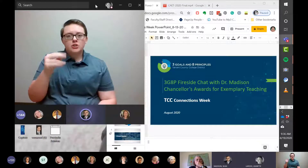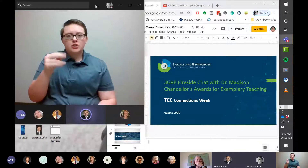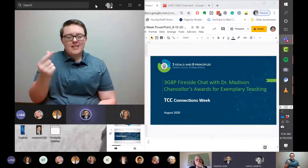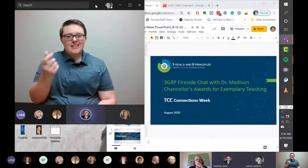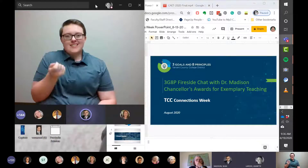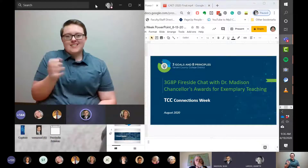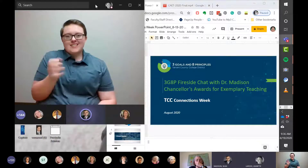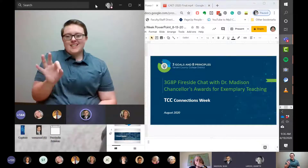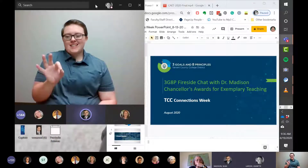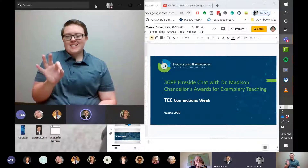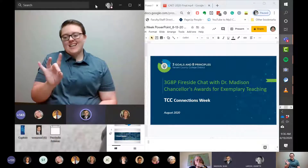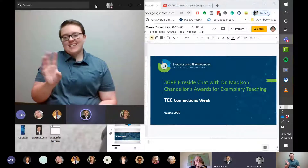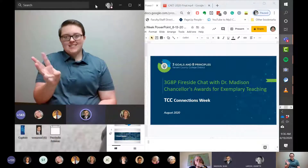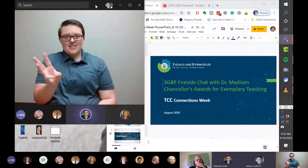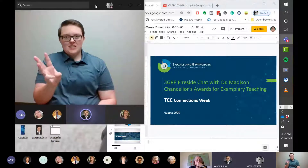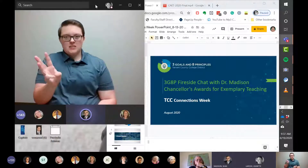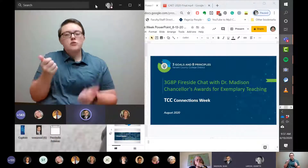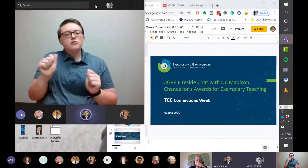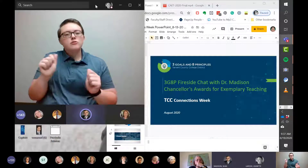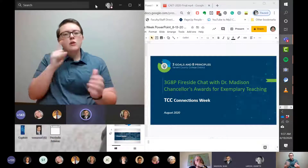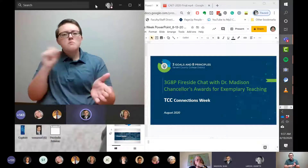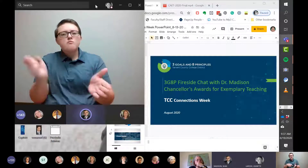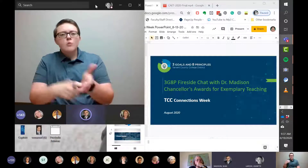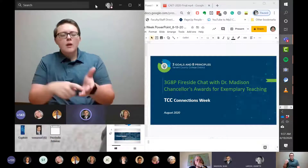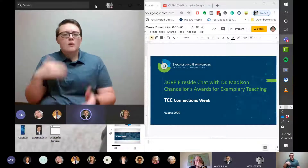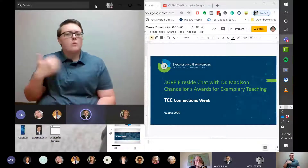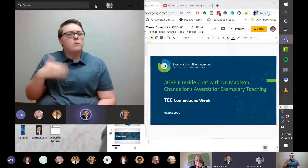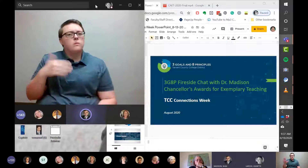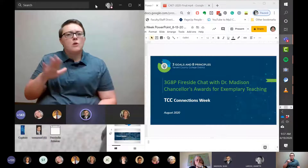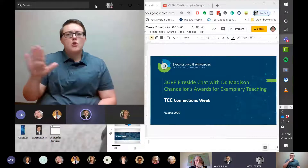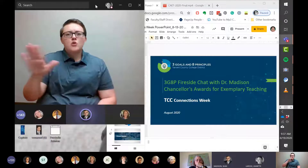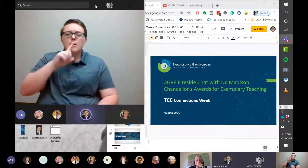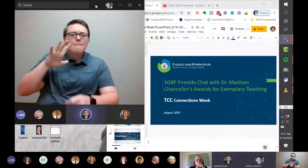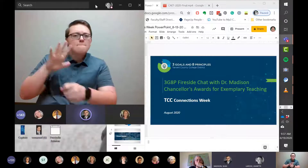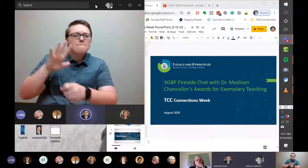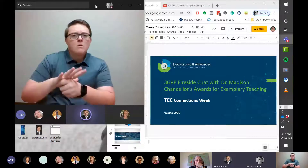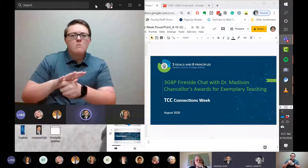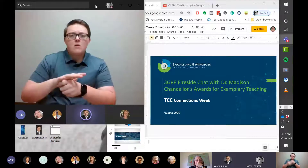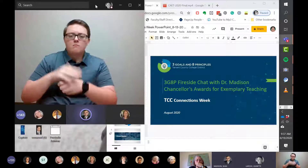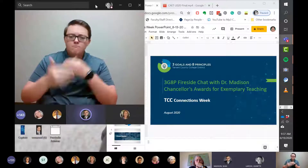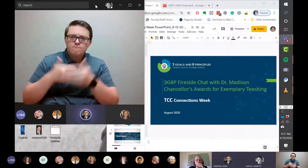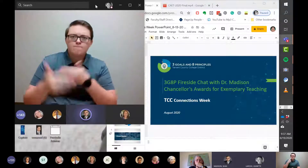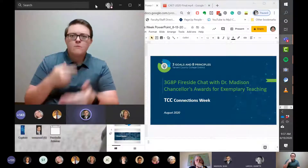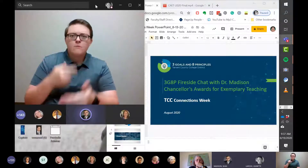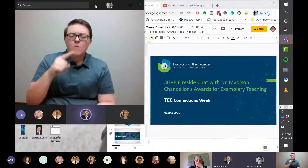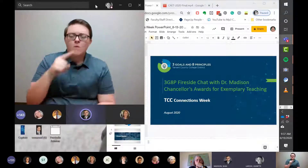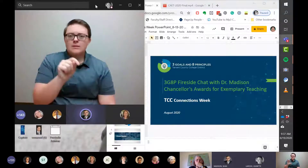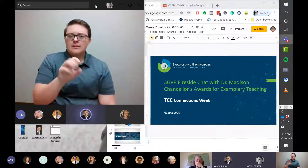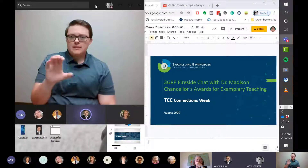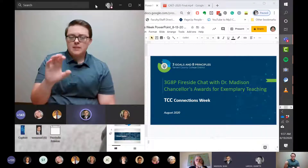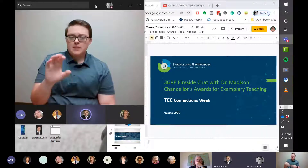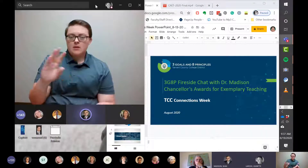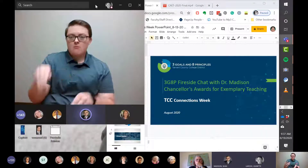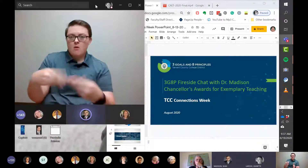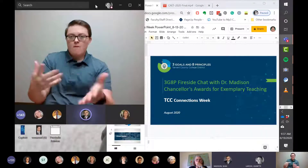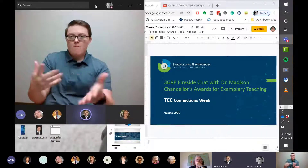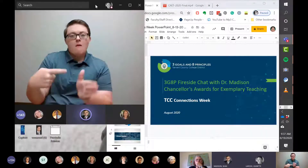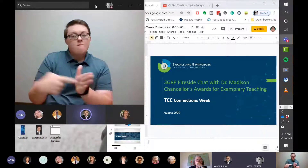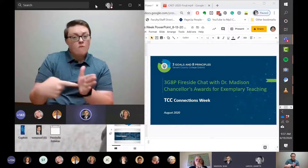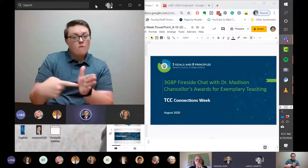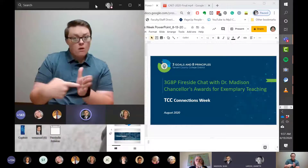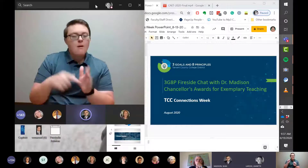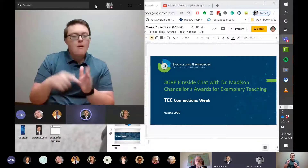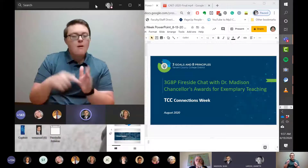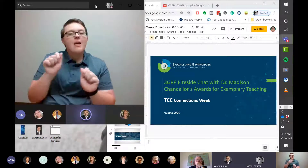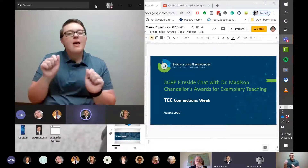of extraordinary commitment to the foundational mission of TCC, providing affordable and open